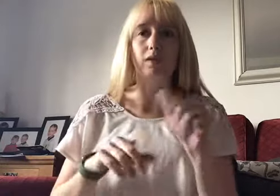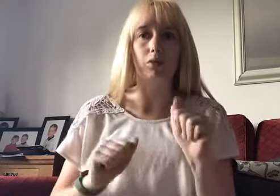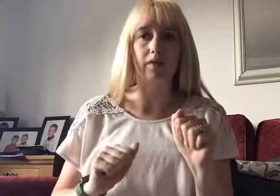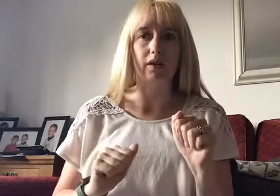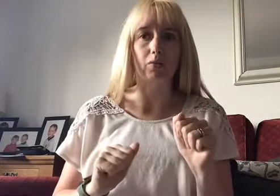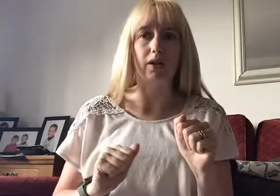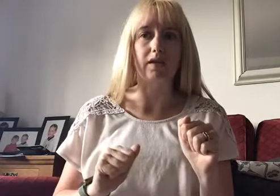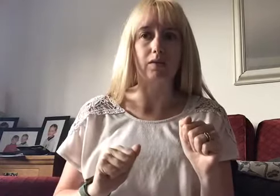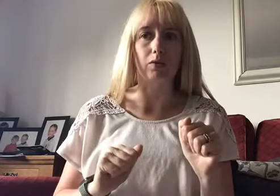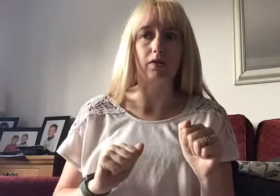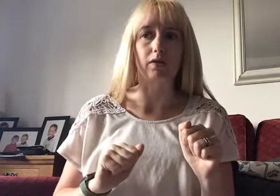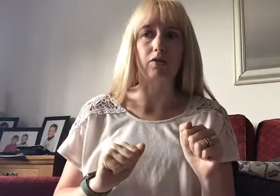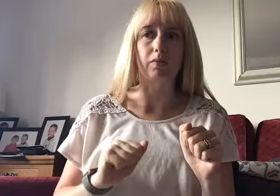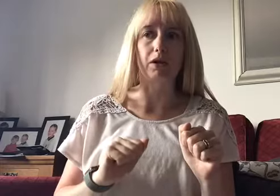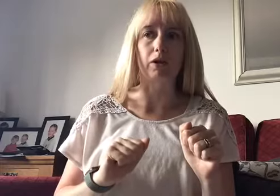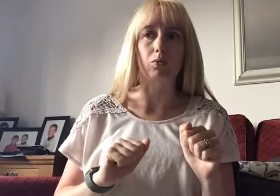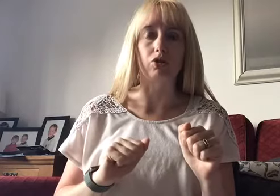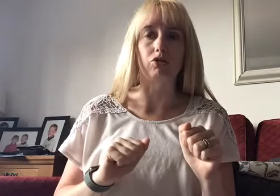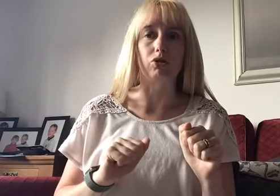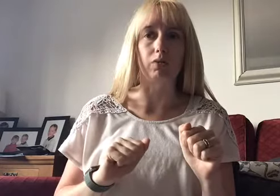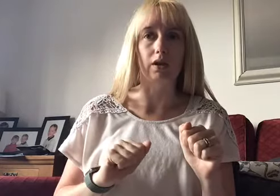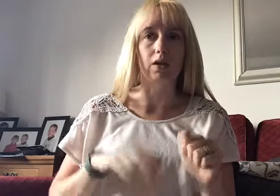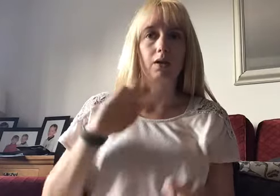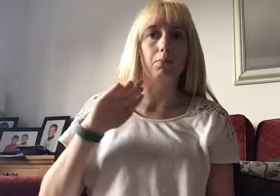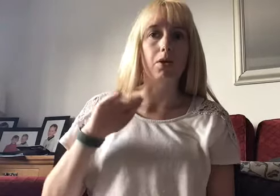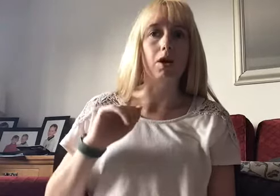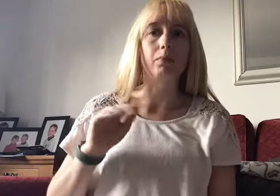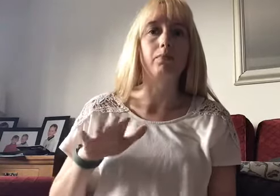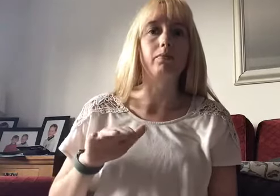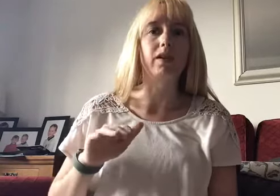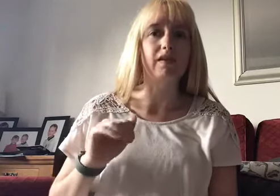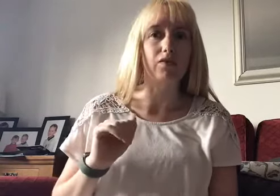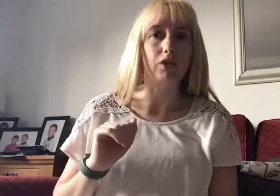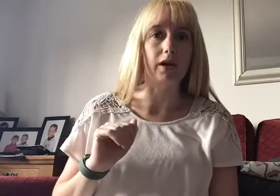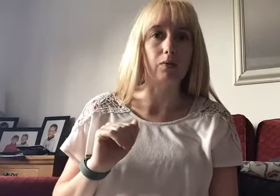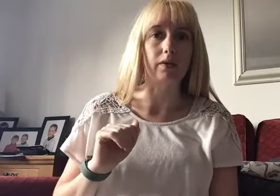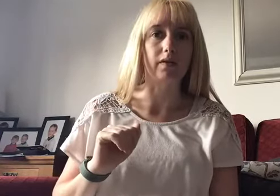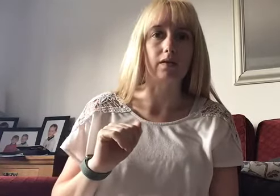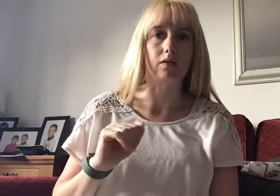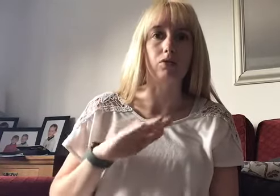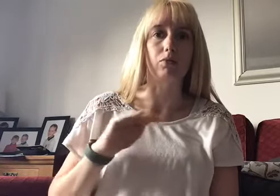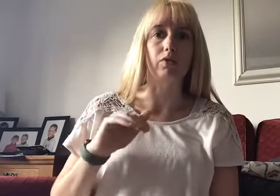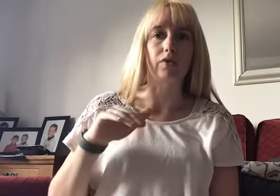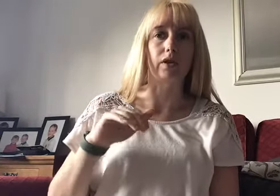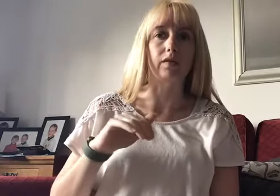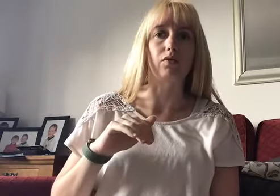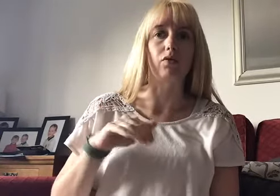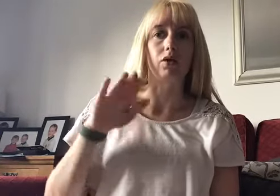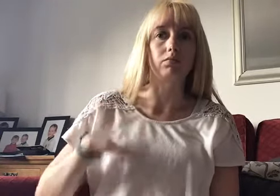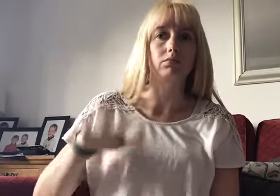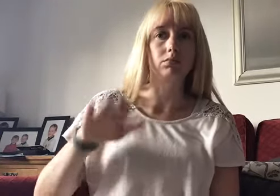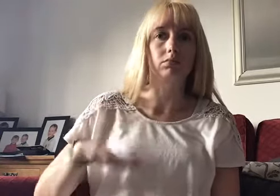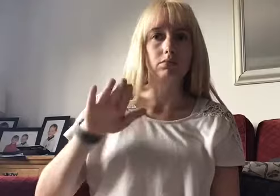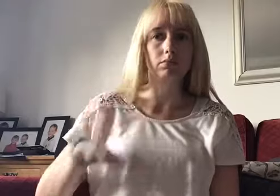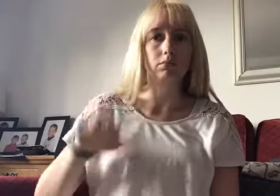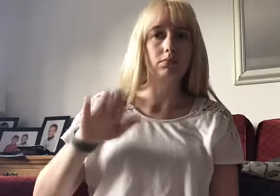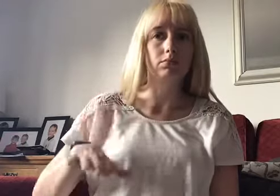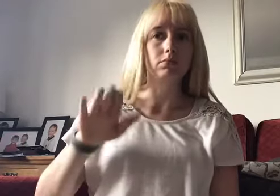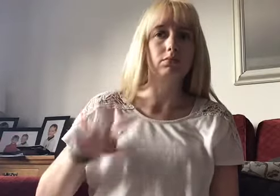what's another one, easy one that looks a bit like what you do with it. Let's see if you can guess what this is, and you can pause the video and see if you're right.